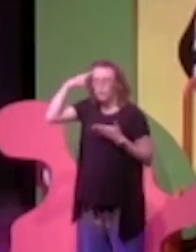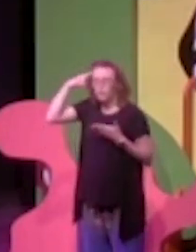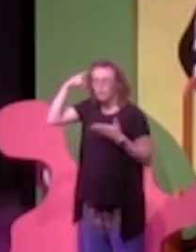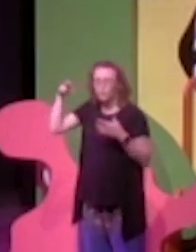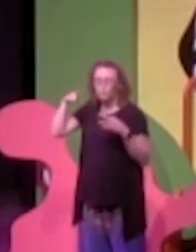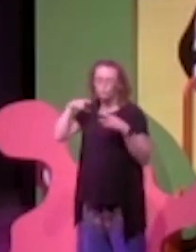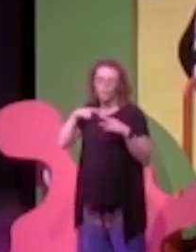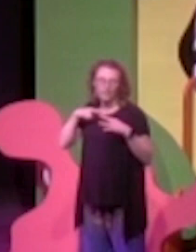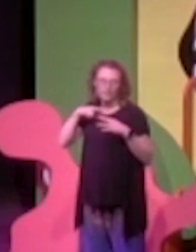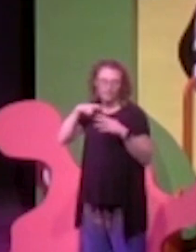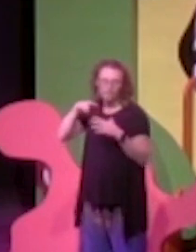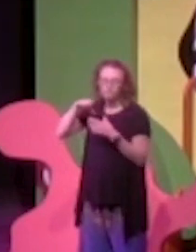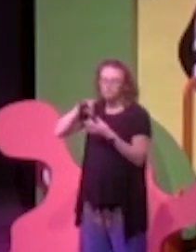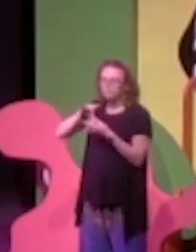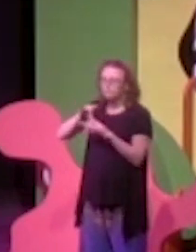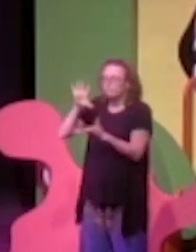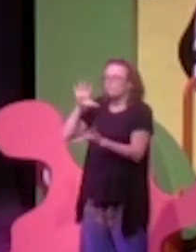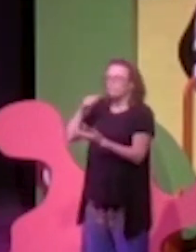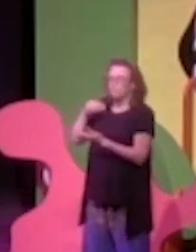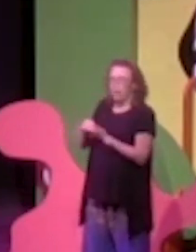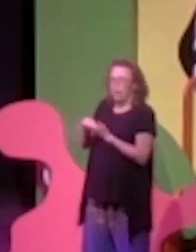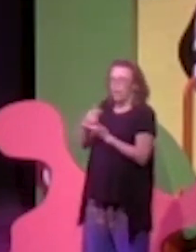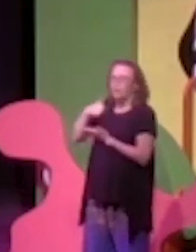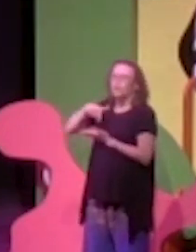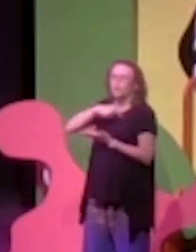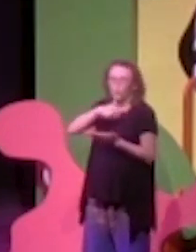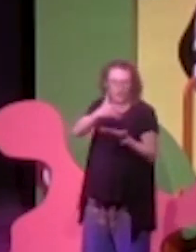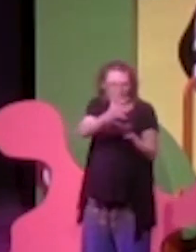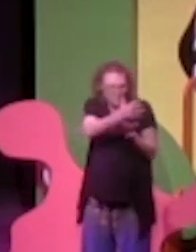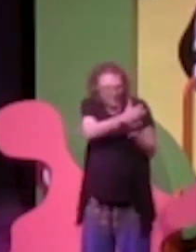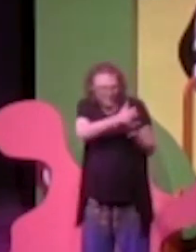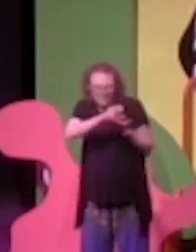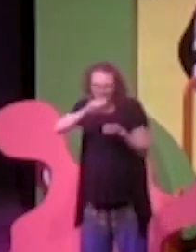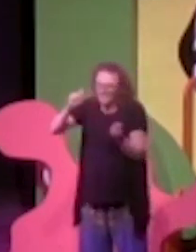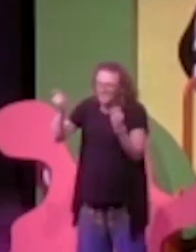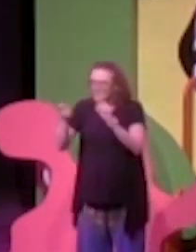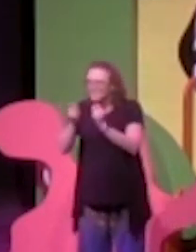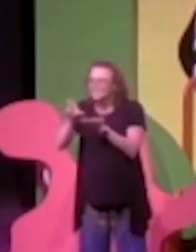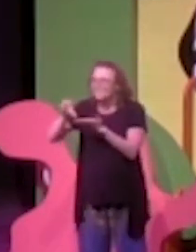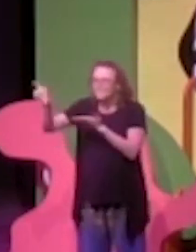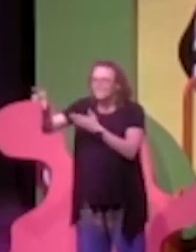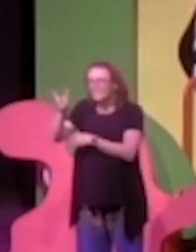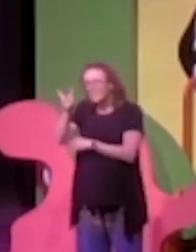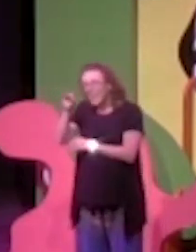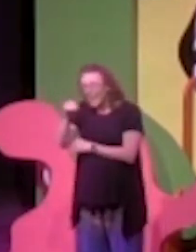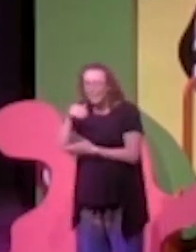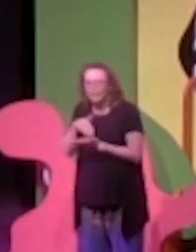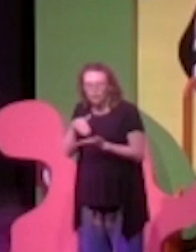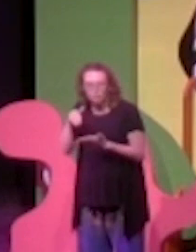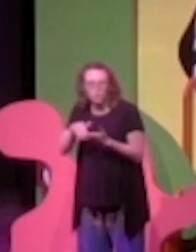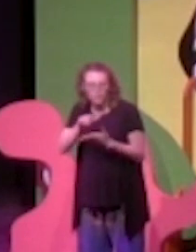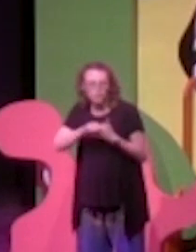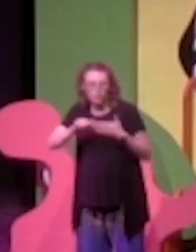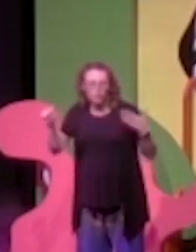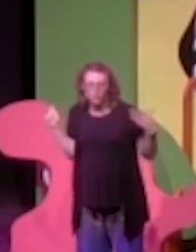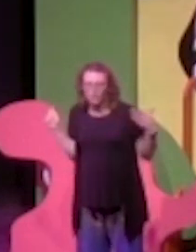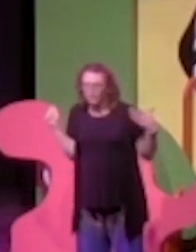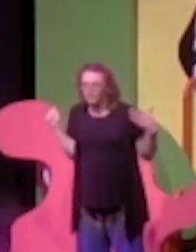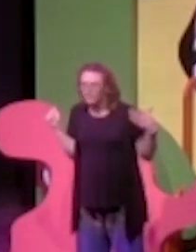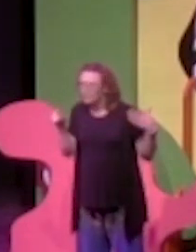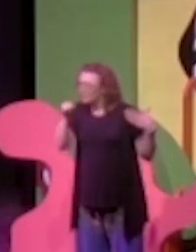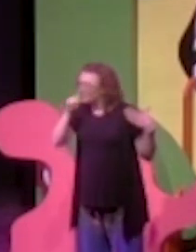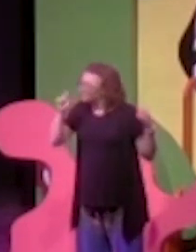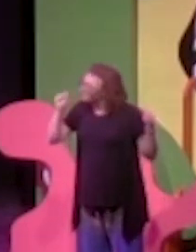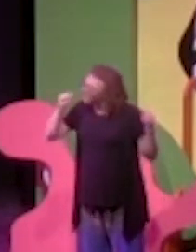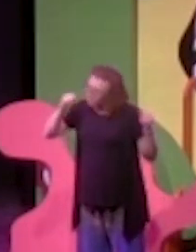and created and turned it into arts investment. $80 million when I count public-private partnership with the LA Arts Recovery Fund. So it's